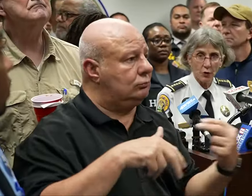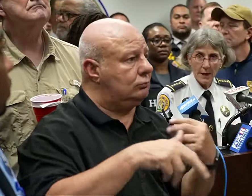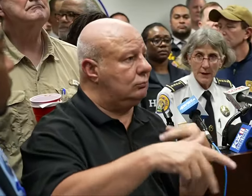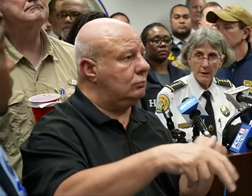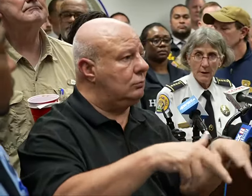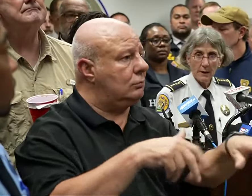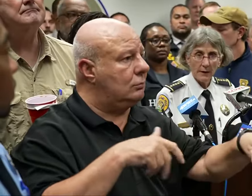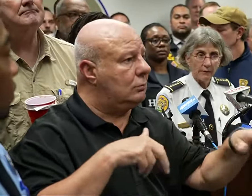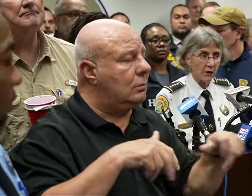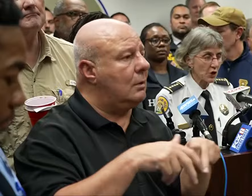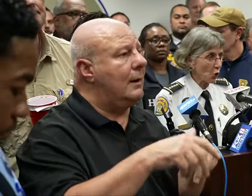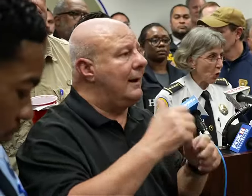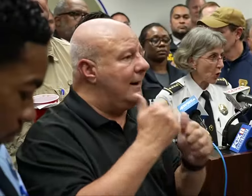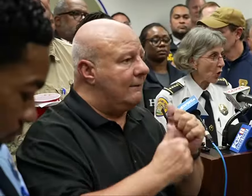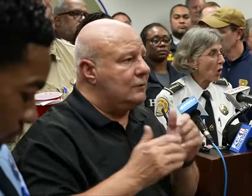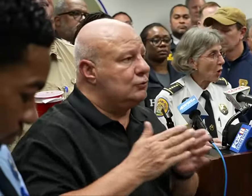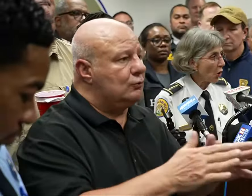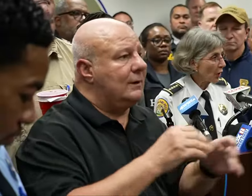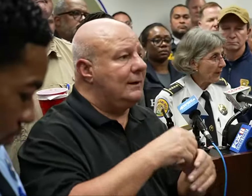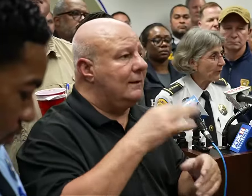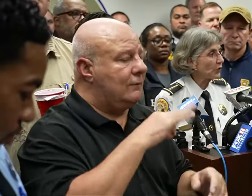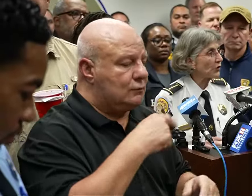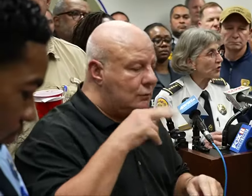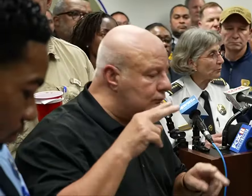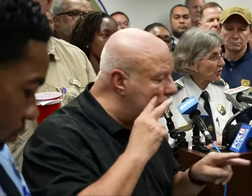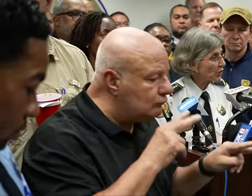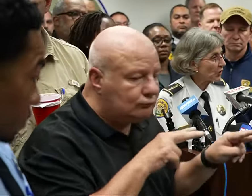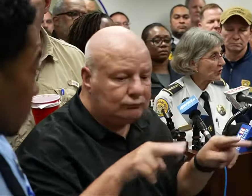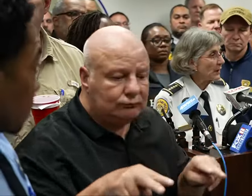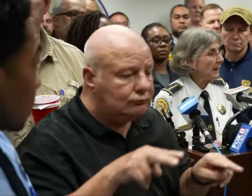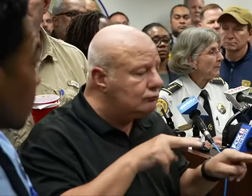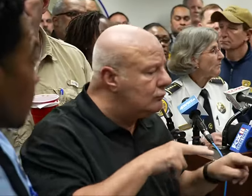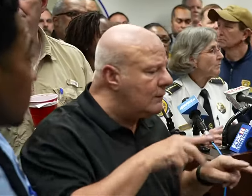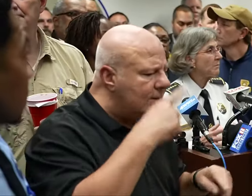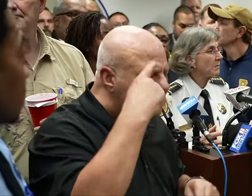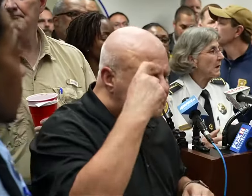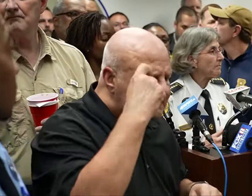every street in the French Quarter, looking for suspicious